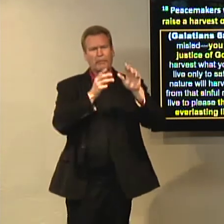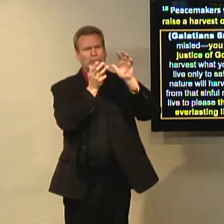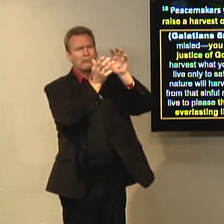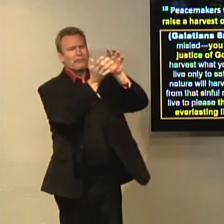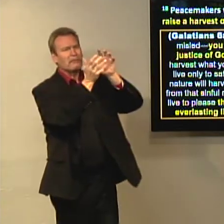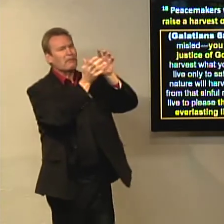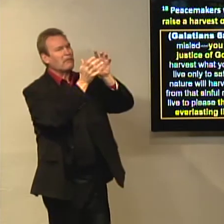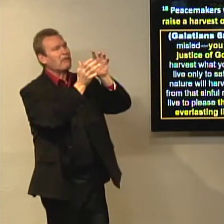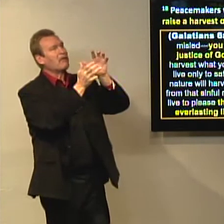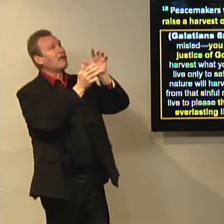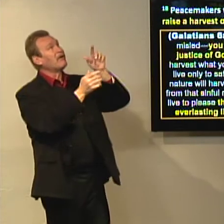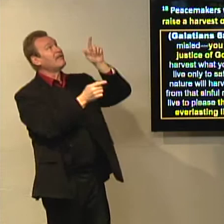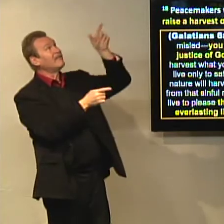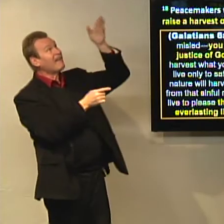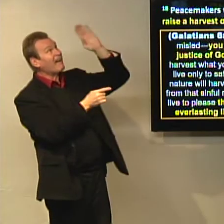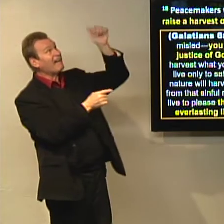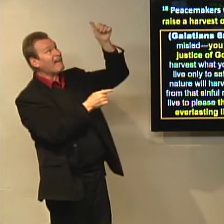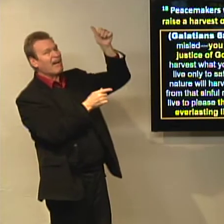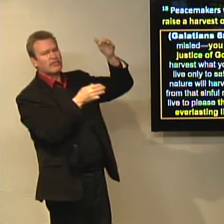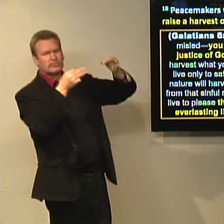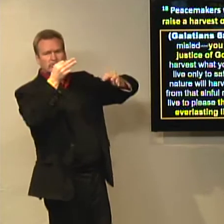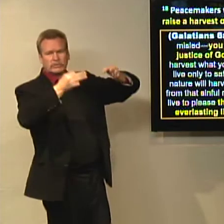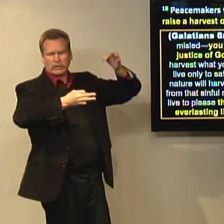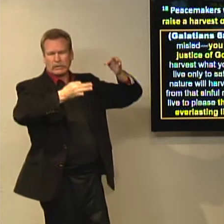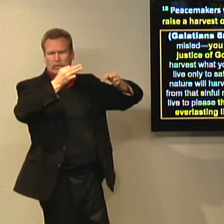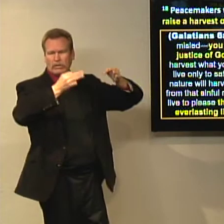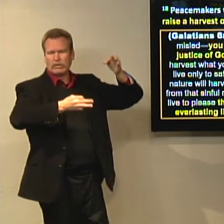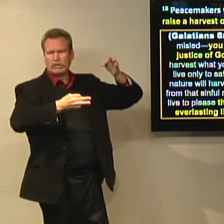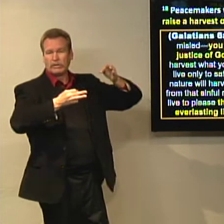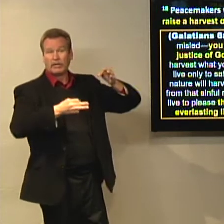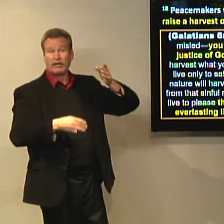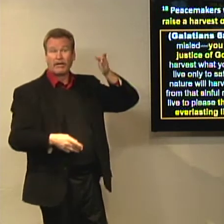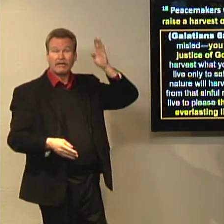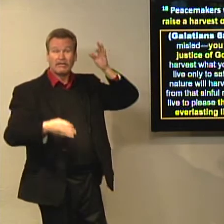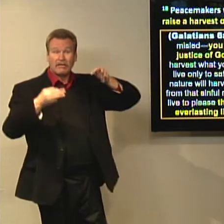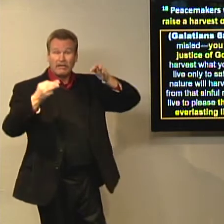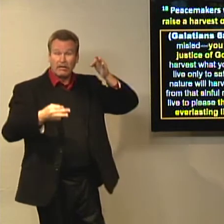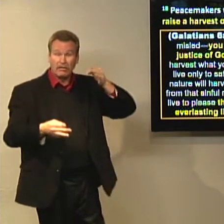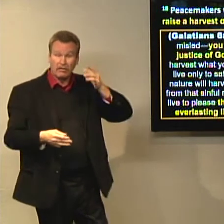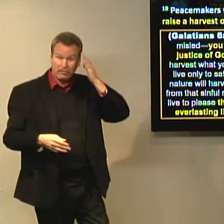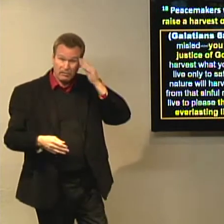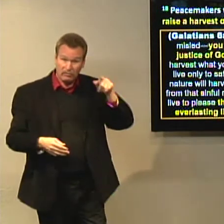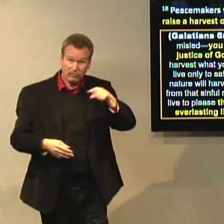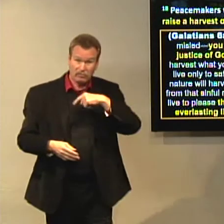It says you cannot mock the justice of God.